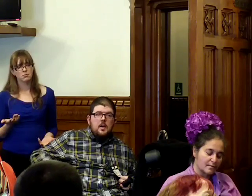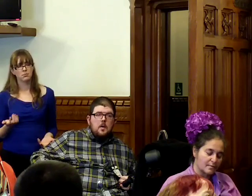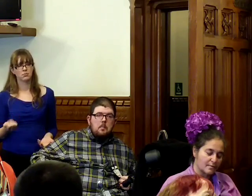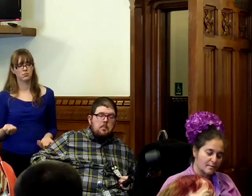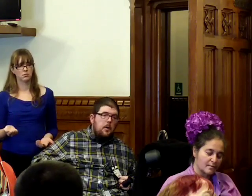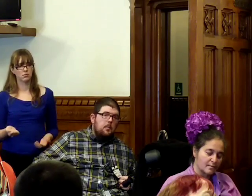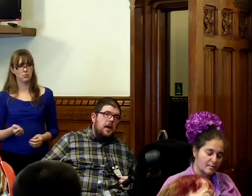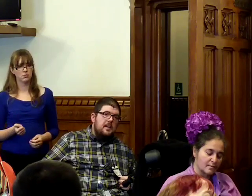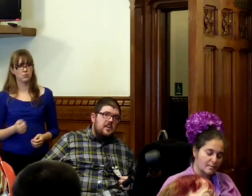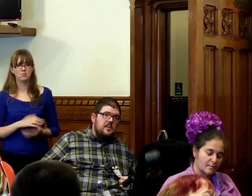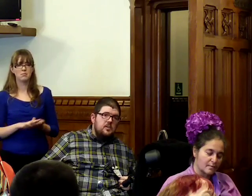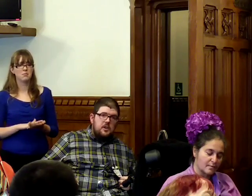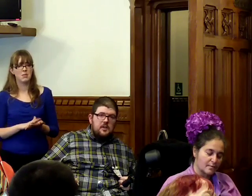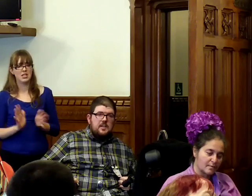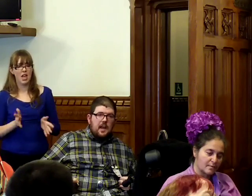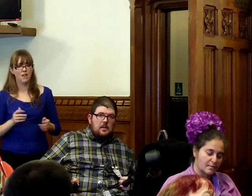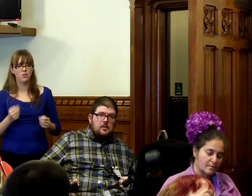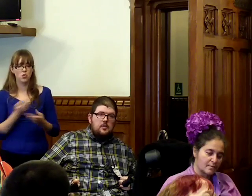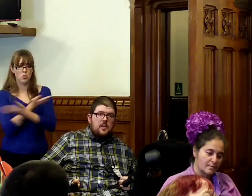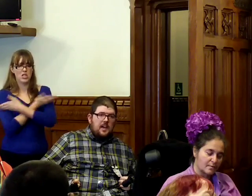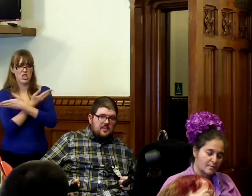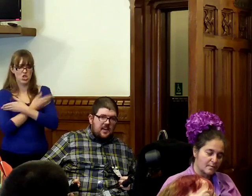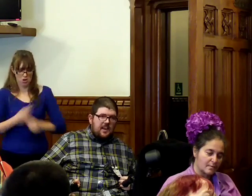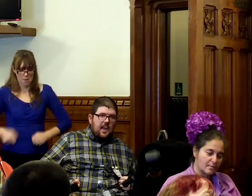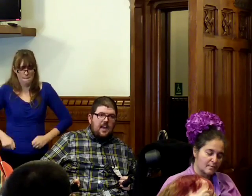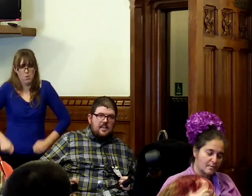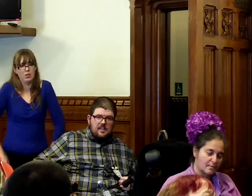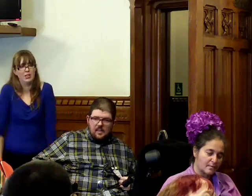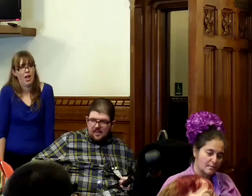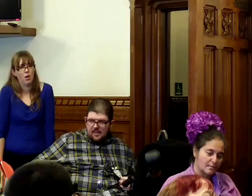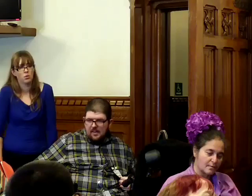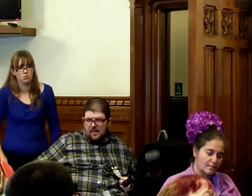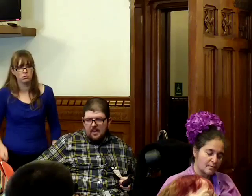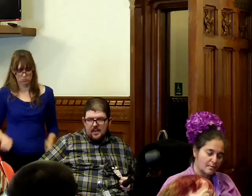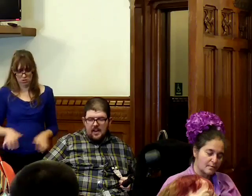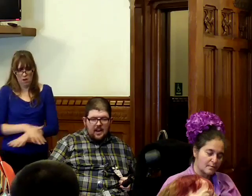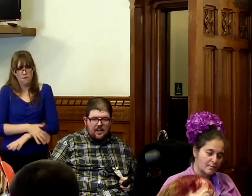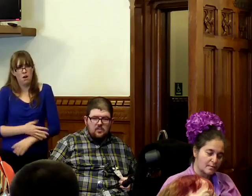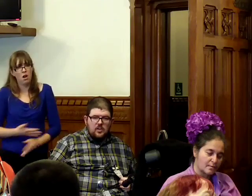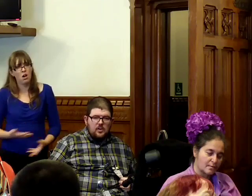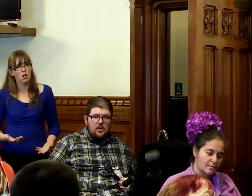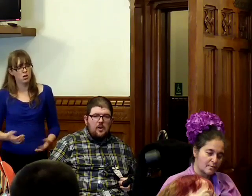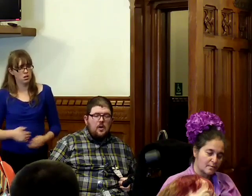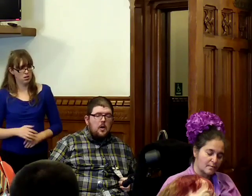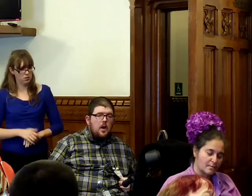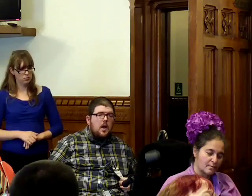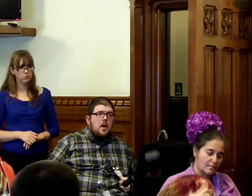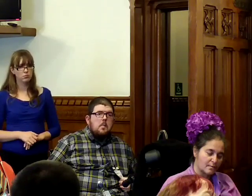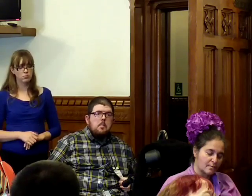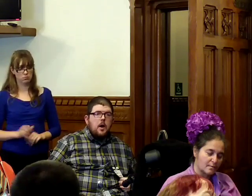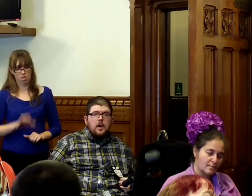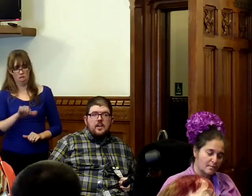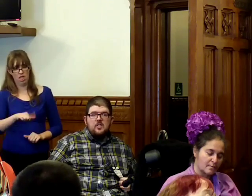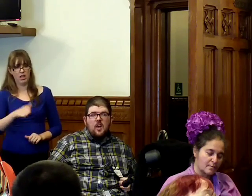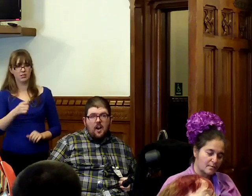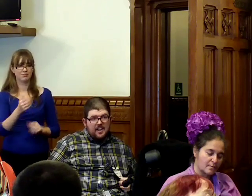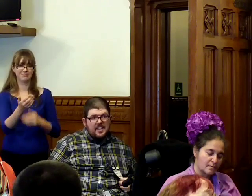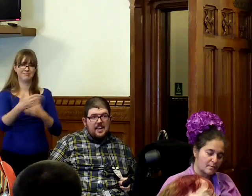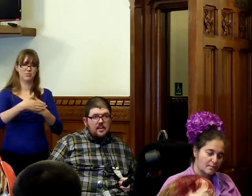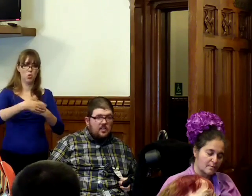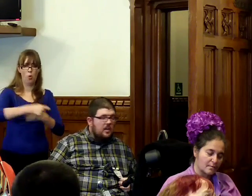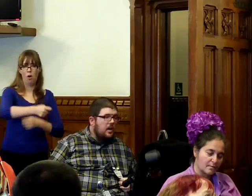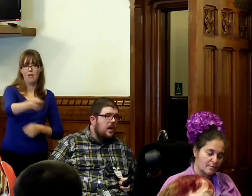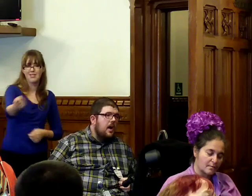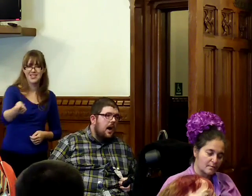just pull my t-shirt down as far as I can and then answer the door. But it's